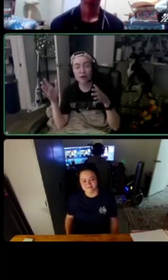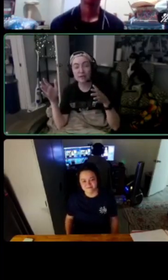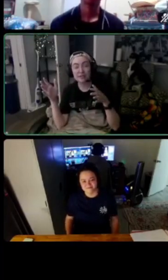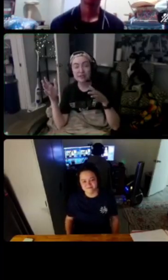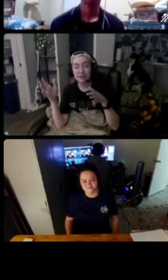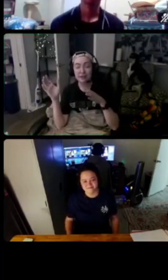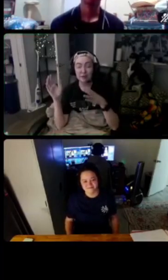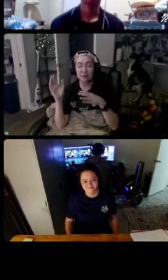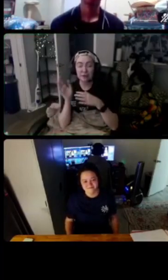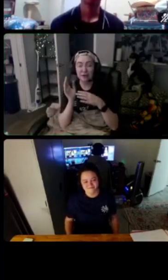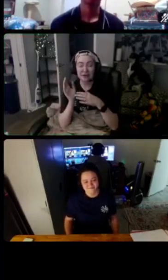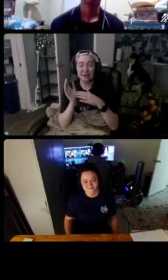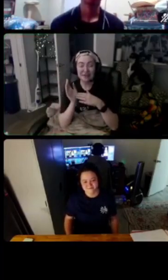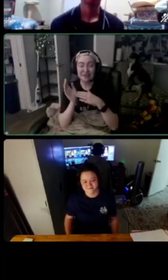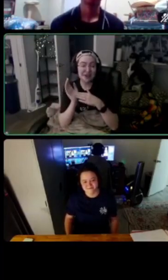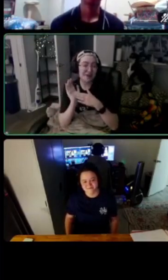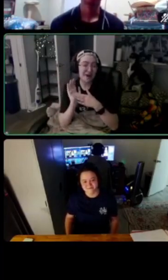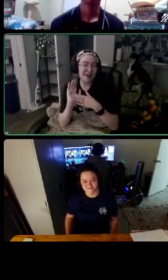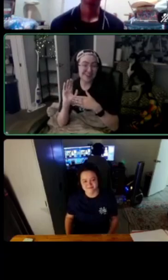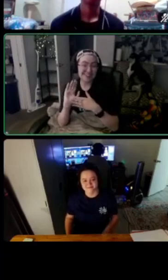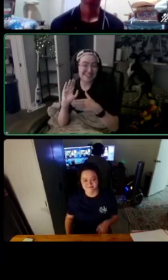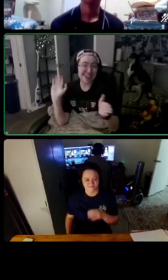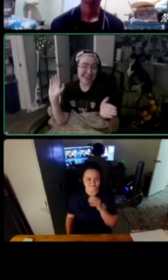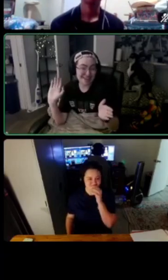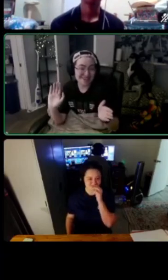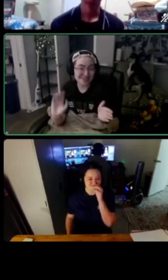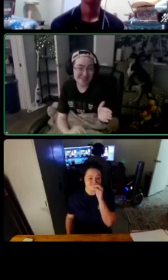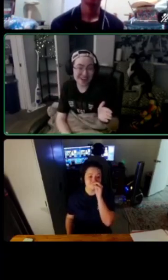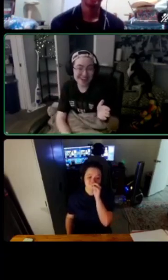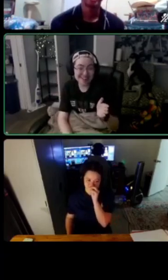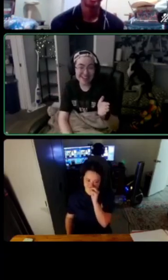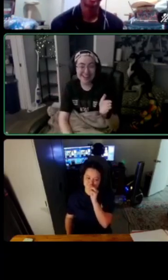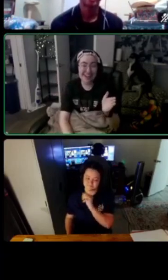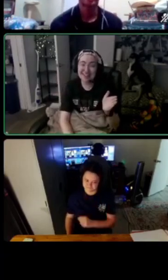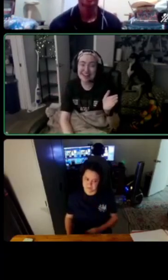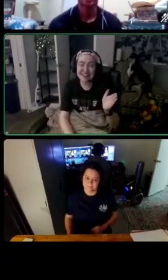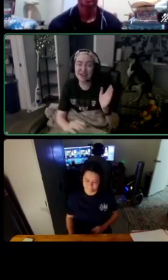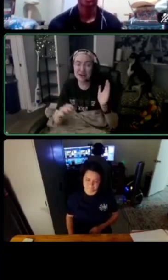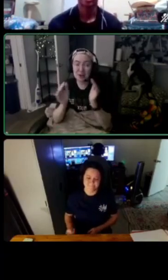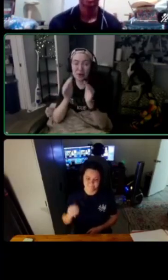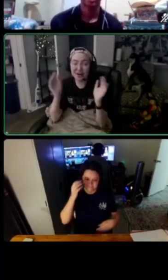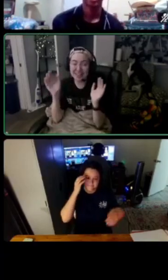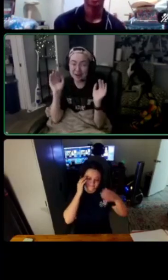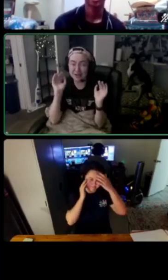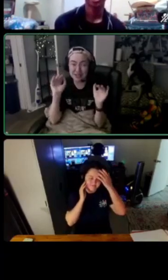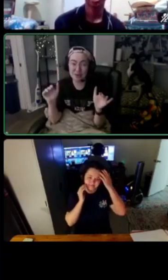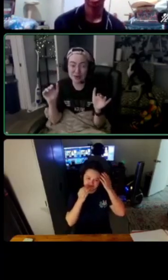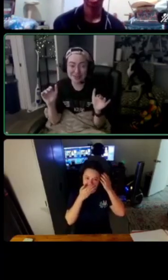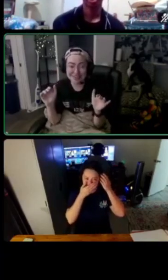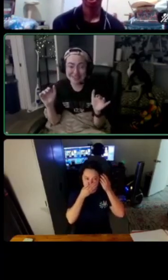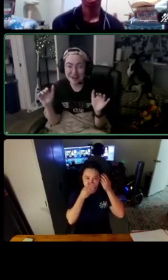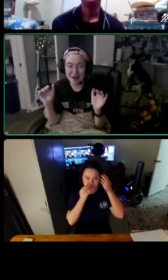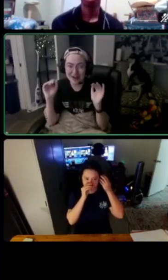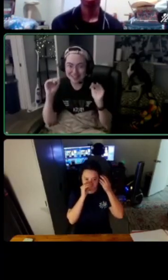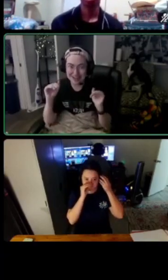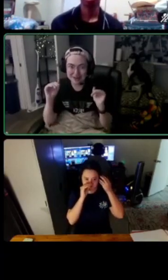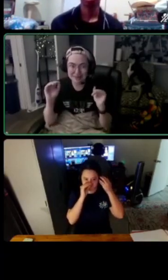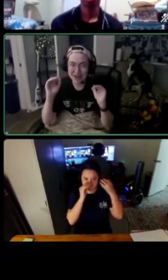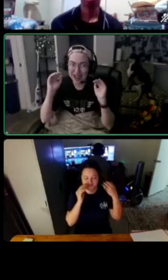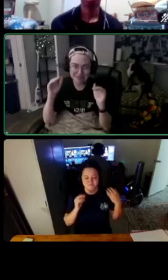awards, they're all the same, right? The words that go into the awards are the same every